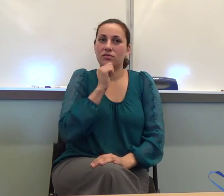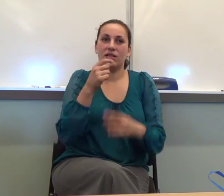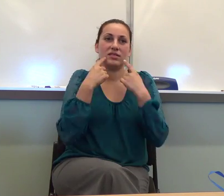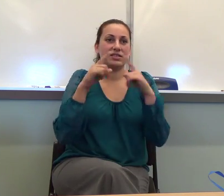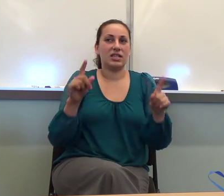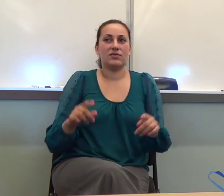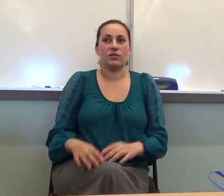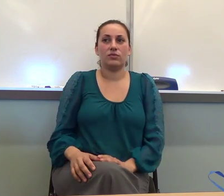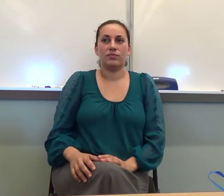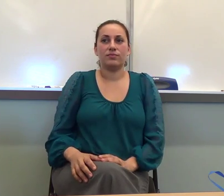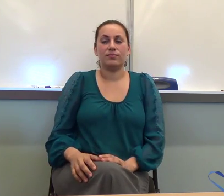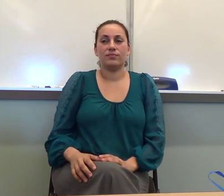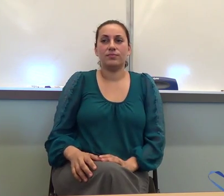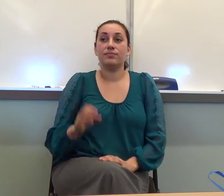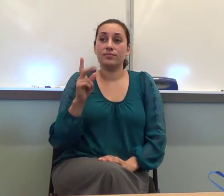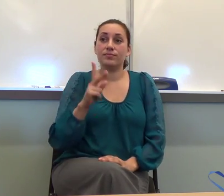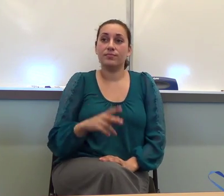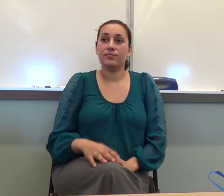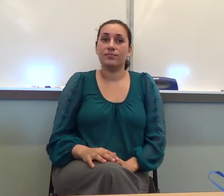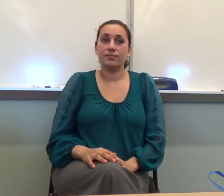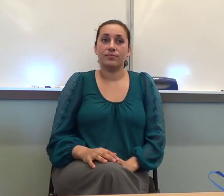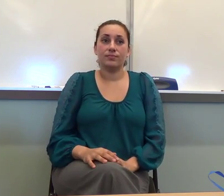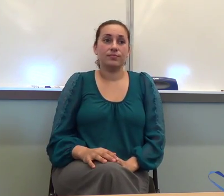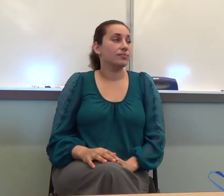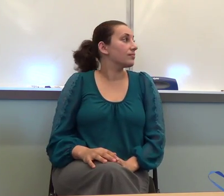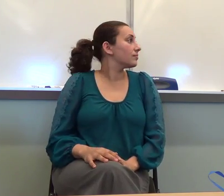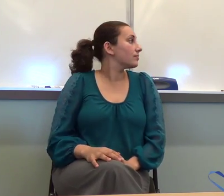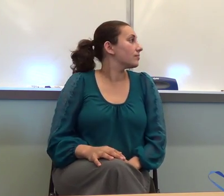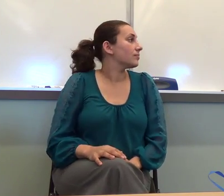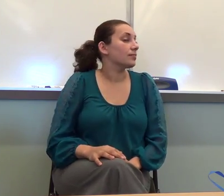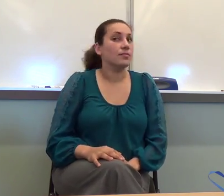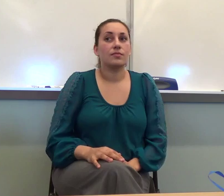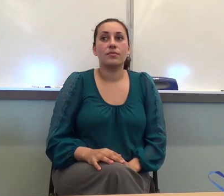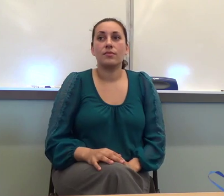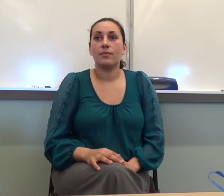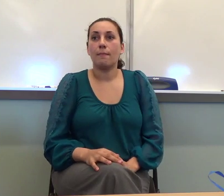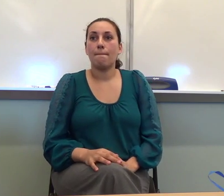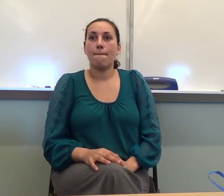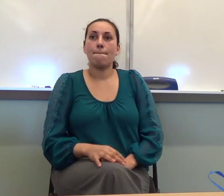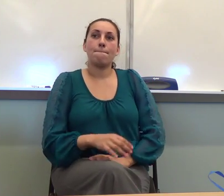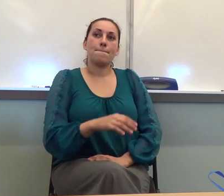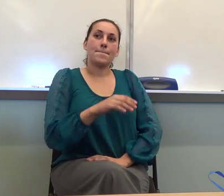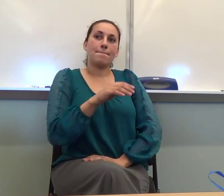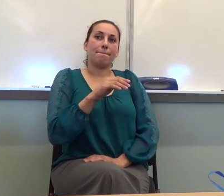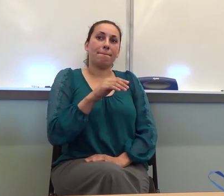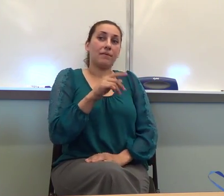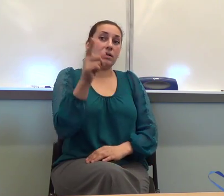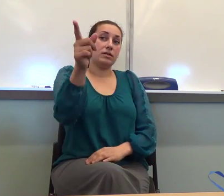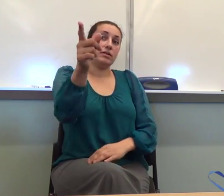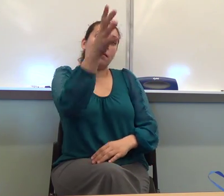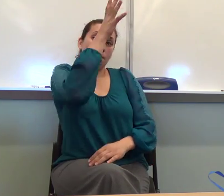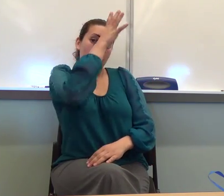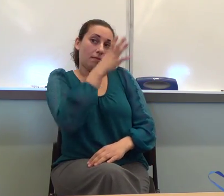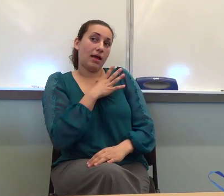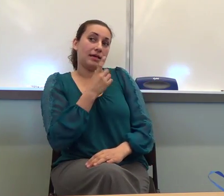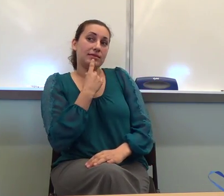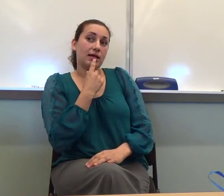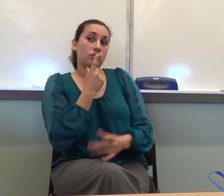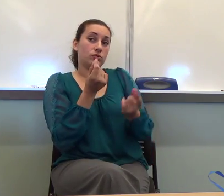procedure. Okay. Yes, So all you did was just replace the X with the 4 then, basically? say again? So all you did was just replace